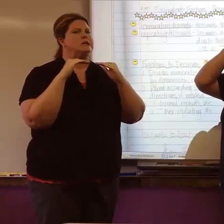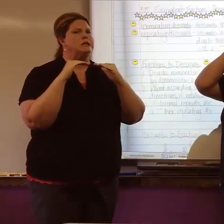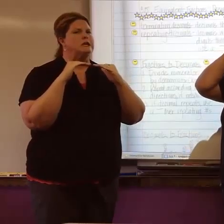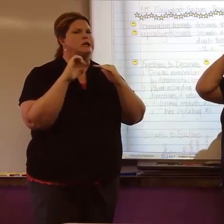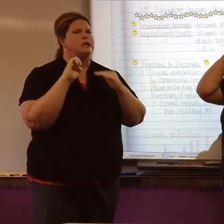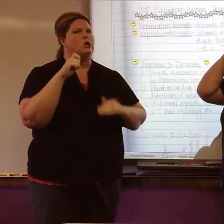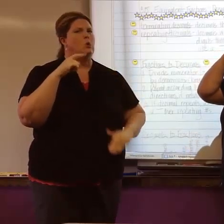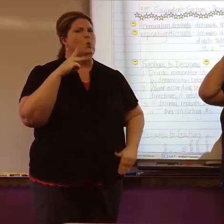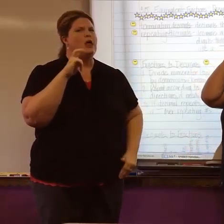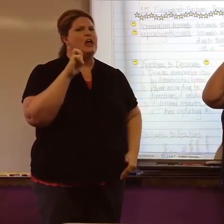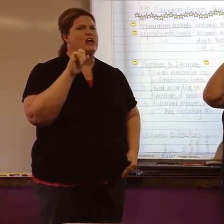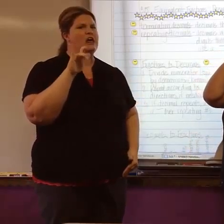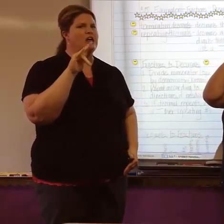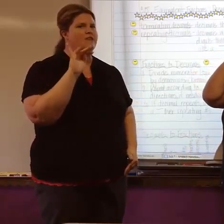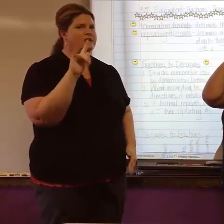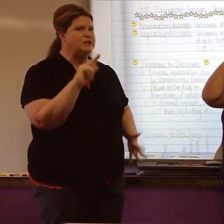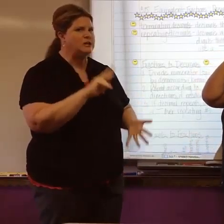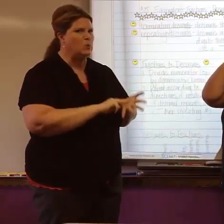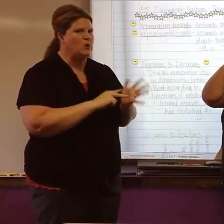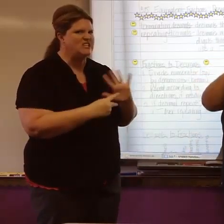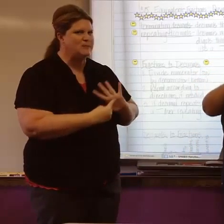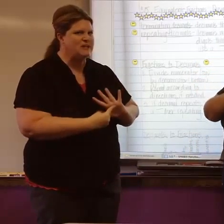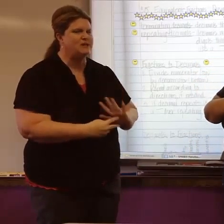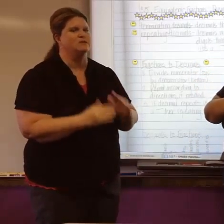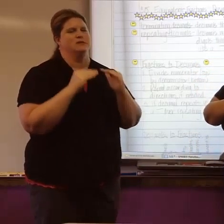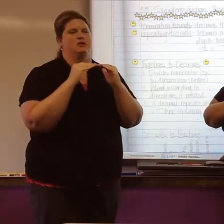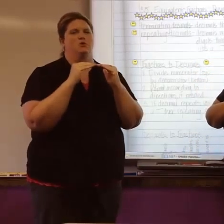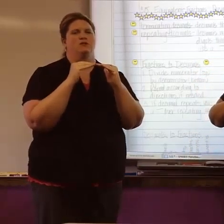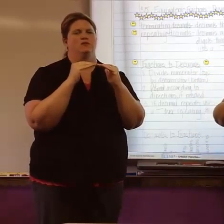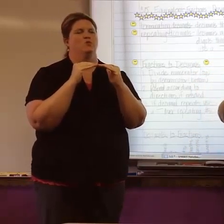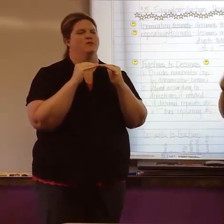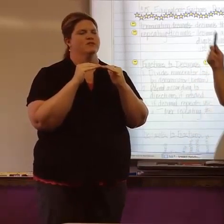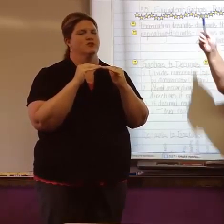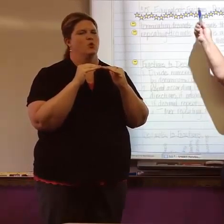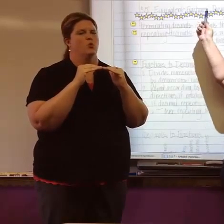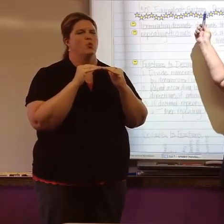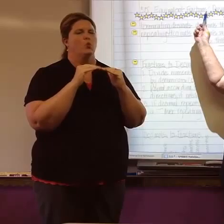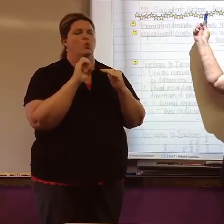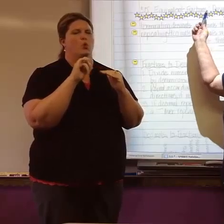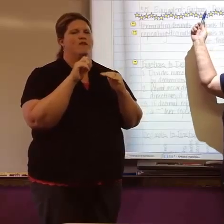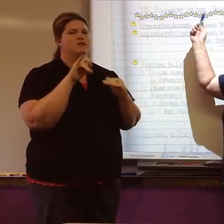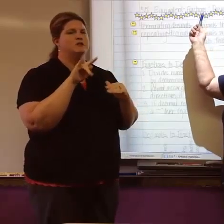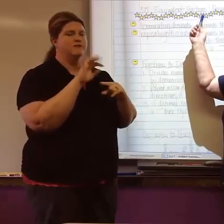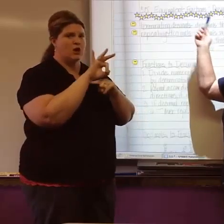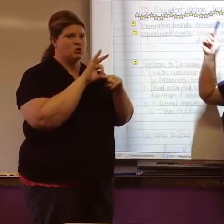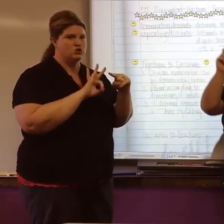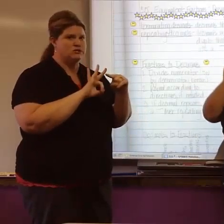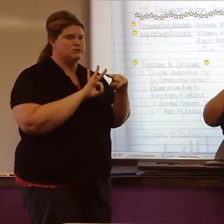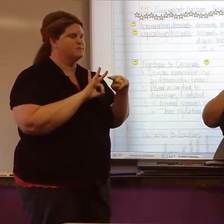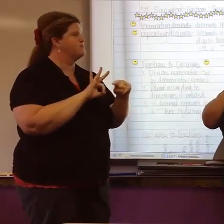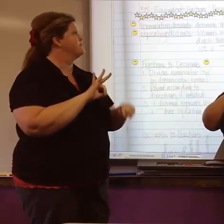Think. What does it mean? It means equal. You're so smart.